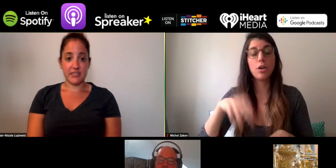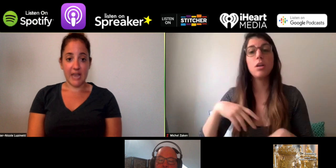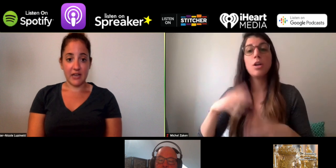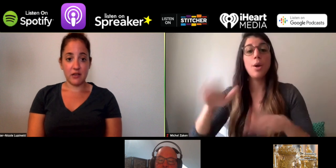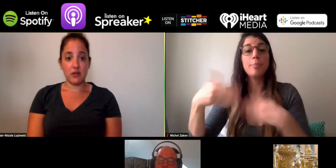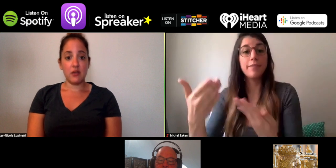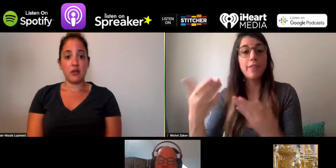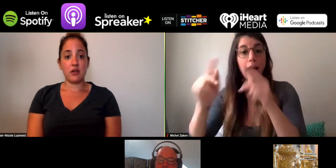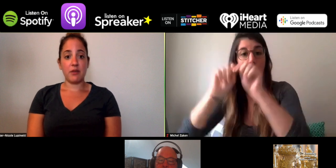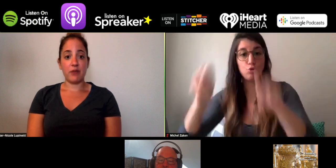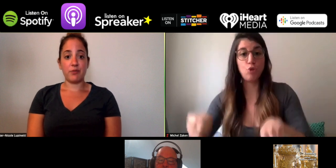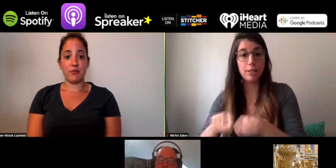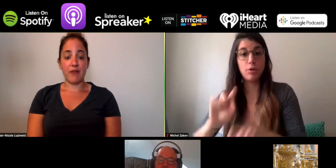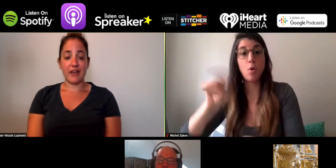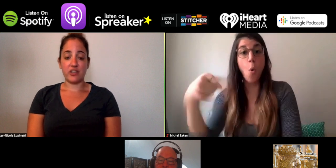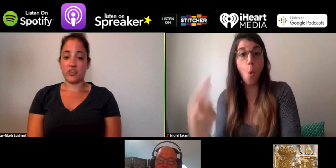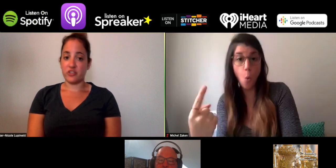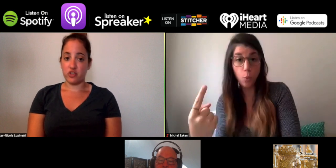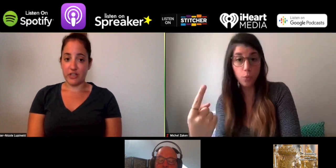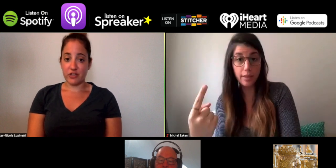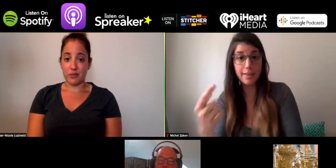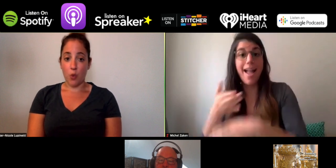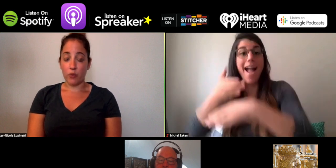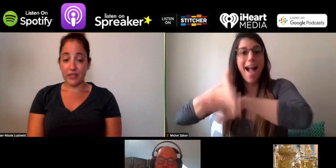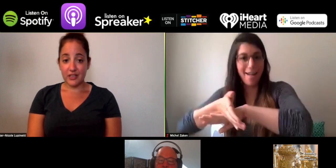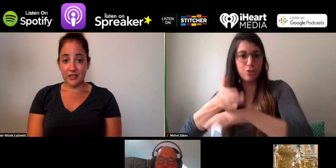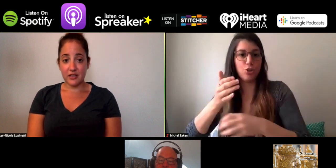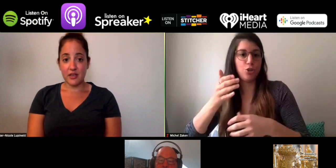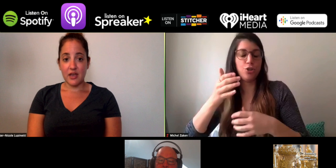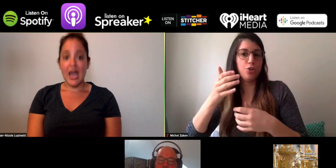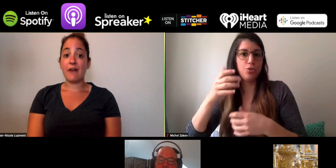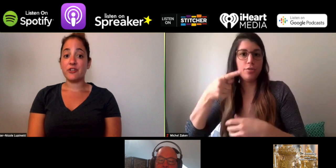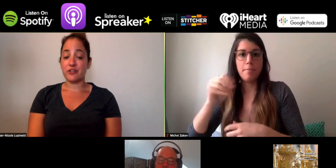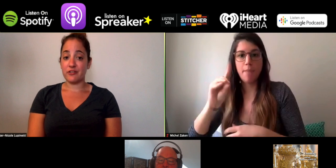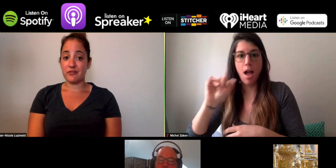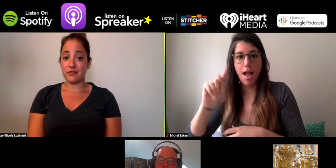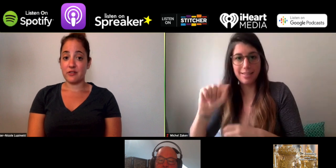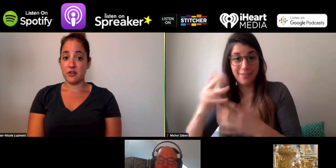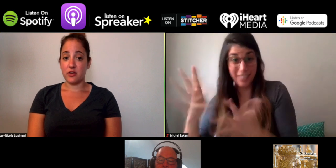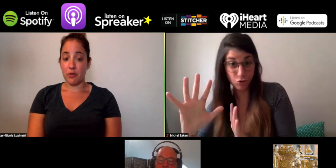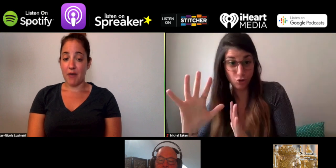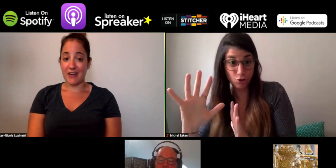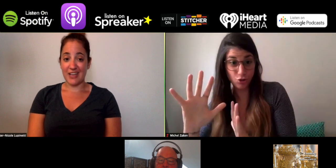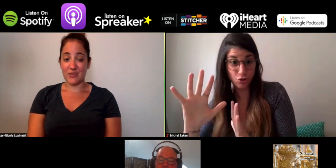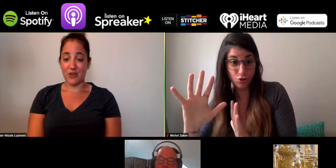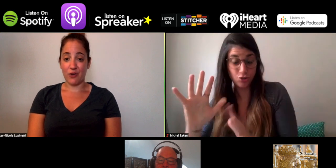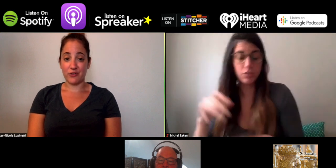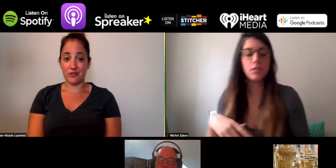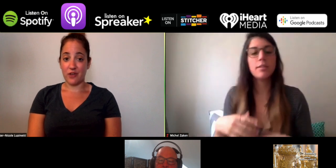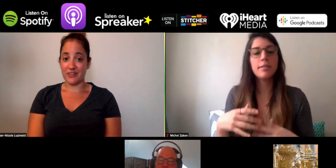and me signing compared with providing just a transcript only after, you know, the podcast